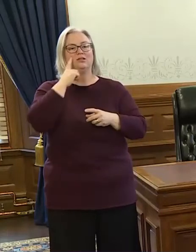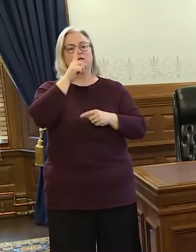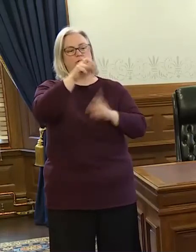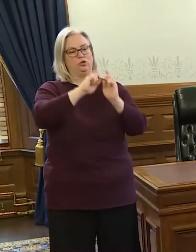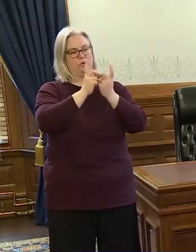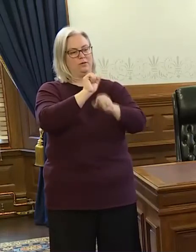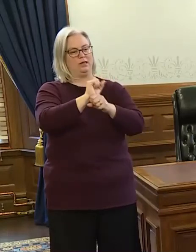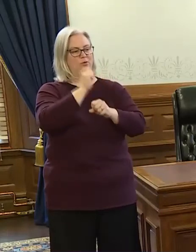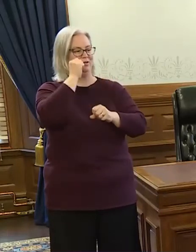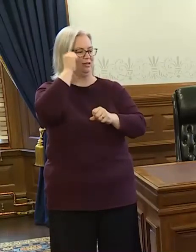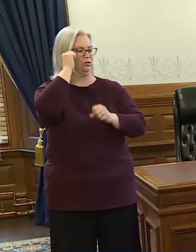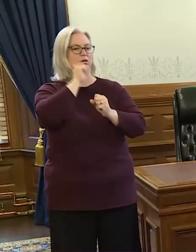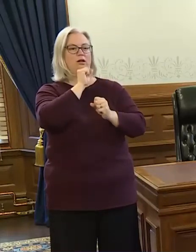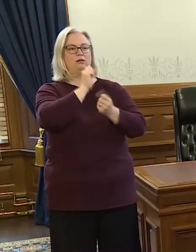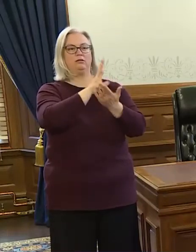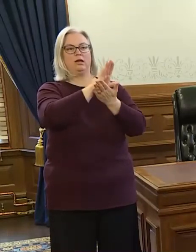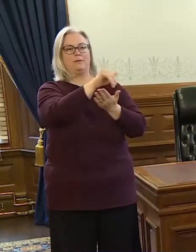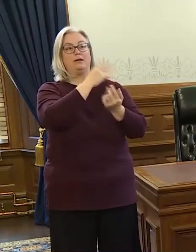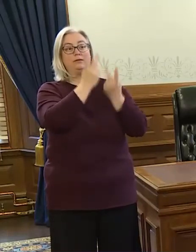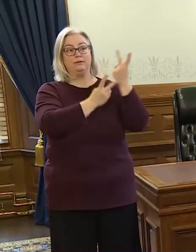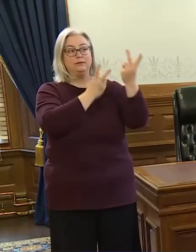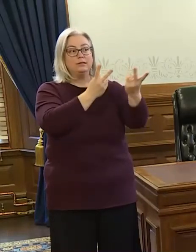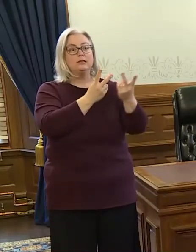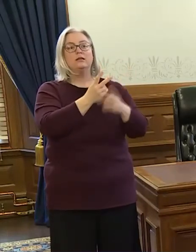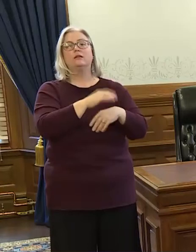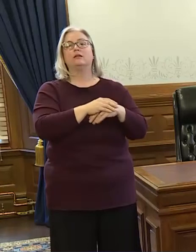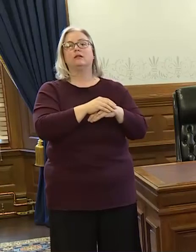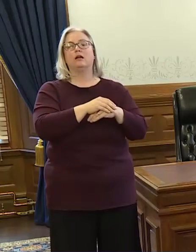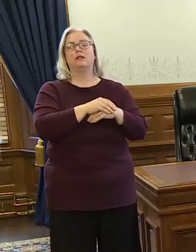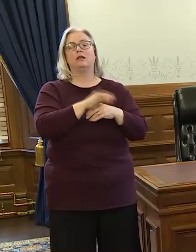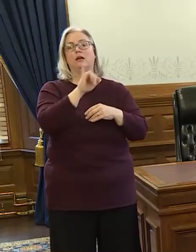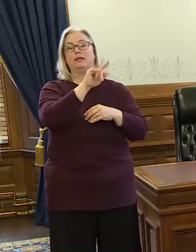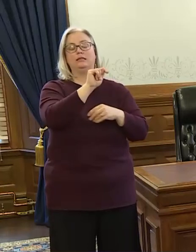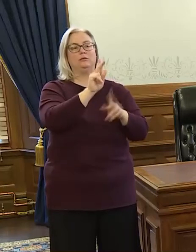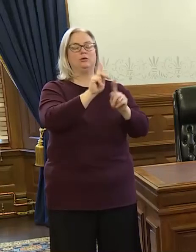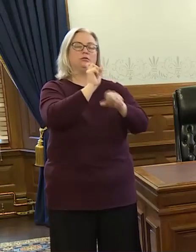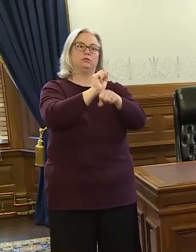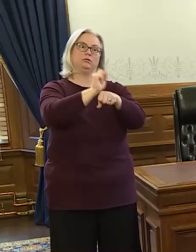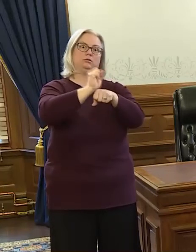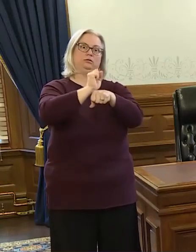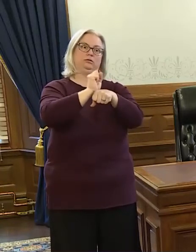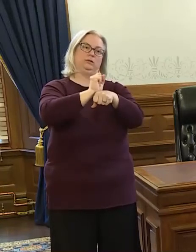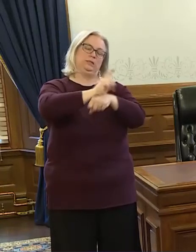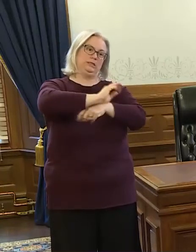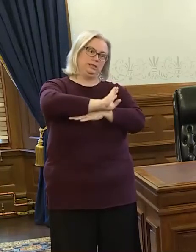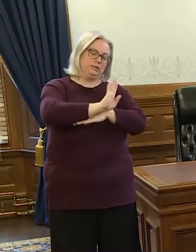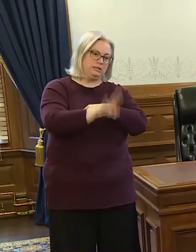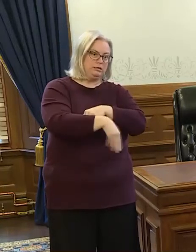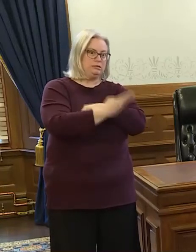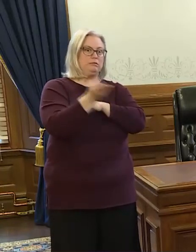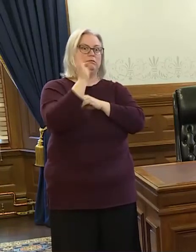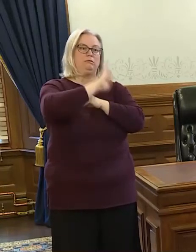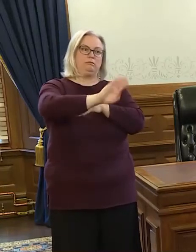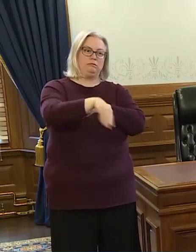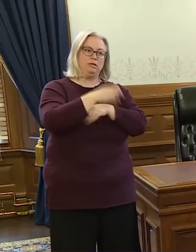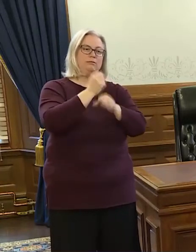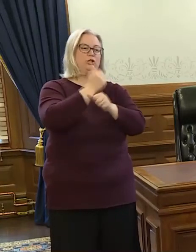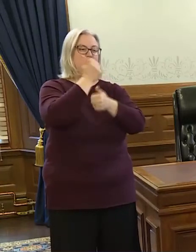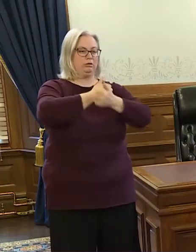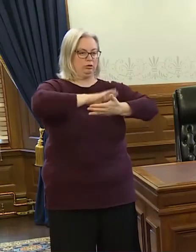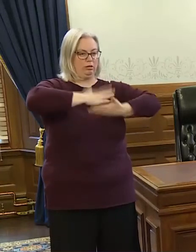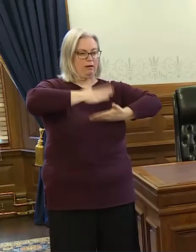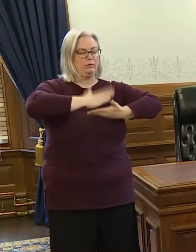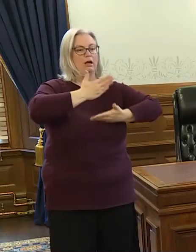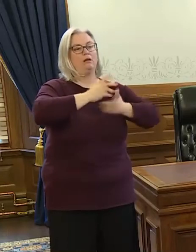of Labor yesterday, and the IT folks over there are working hard to get each of those